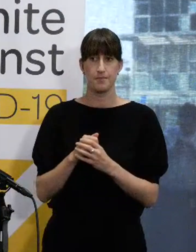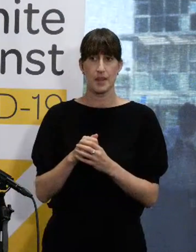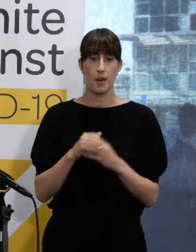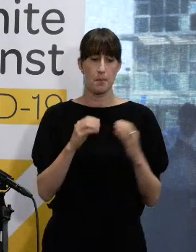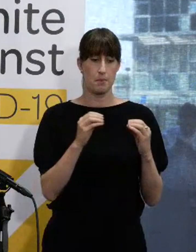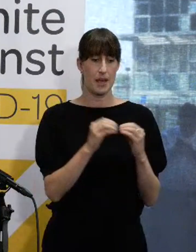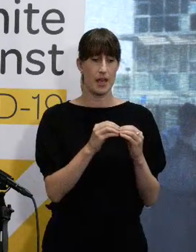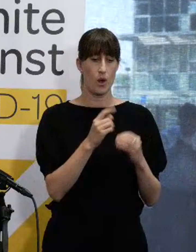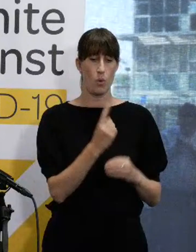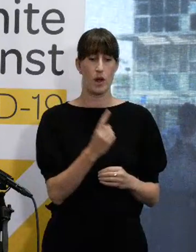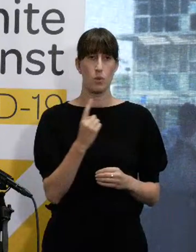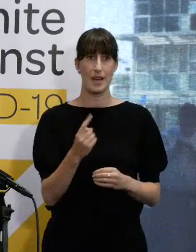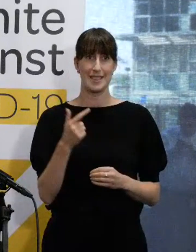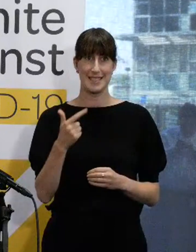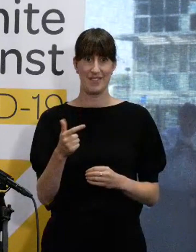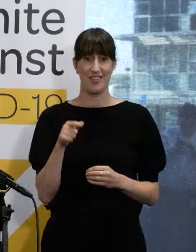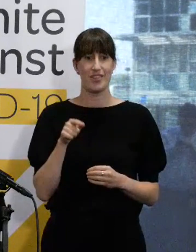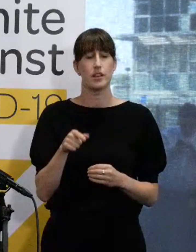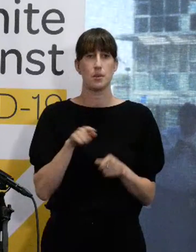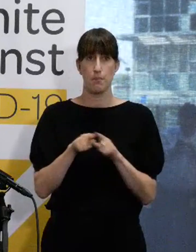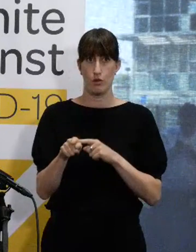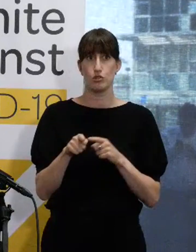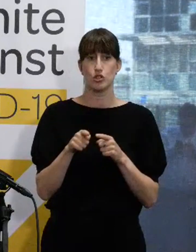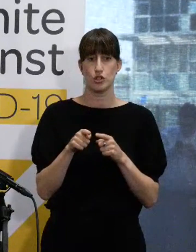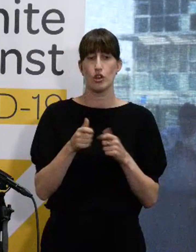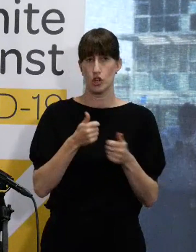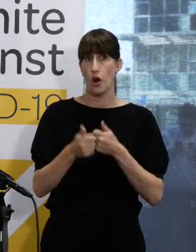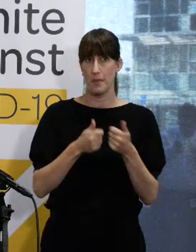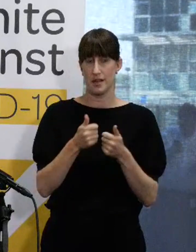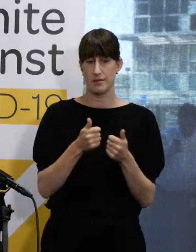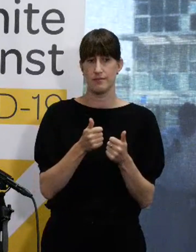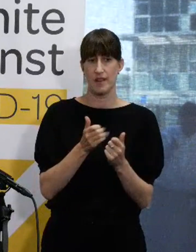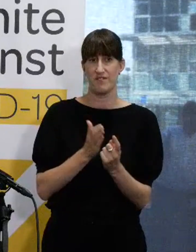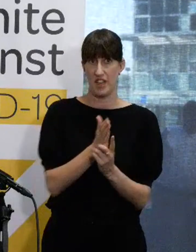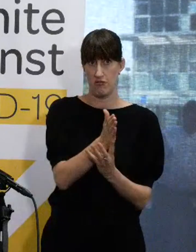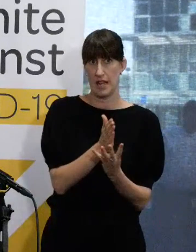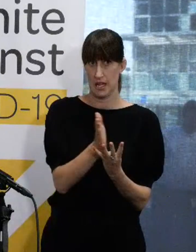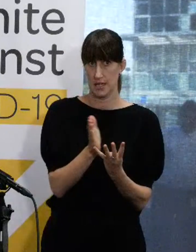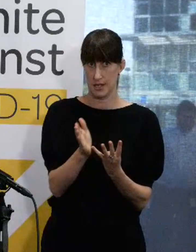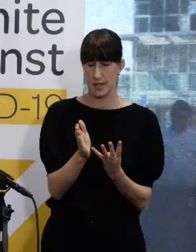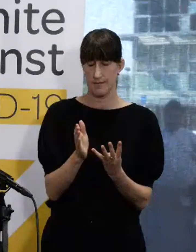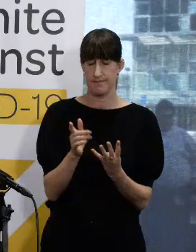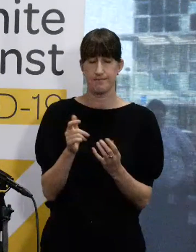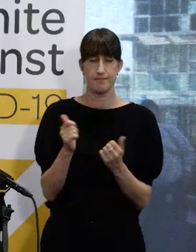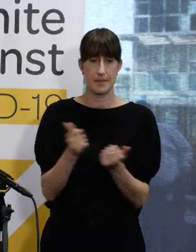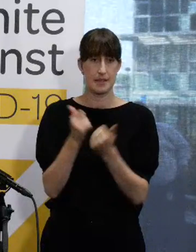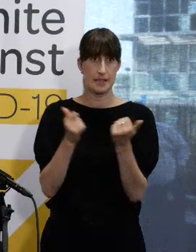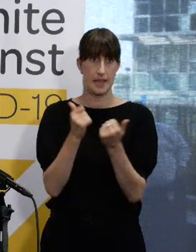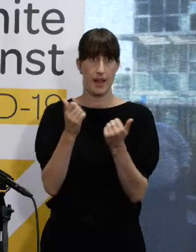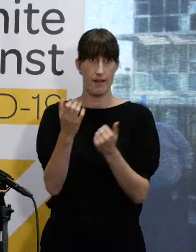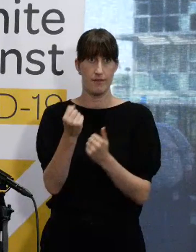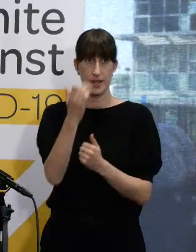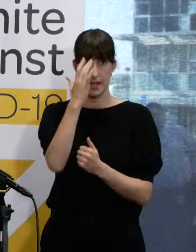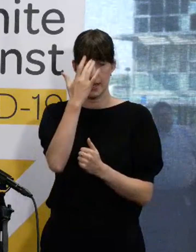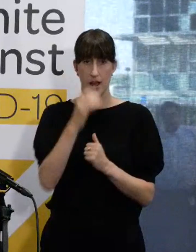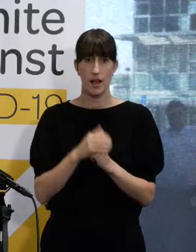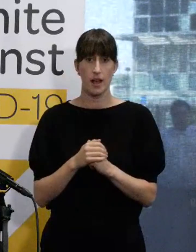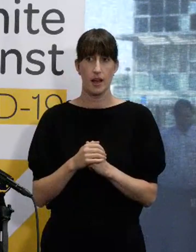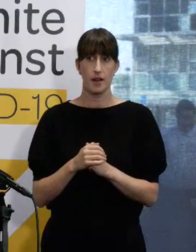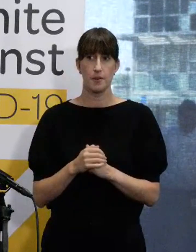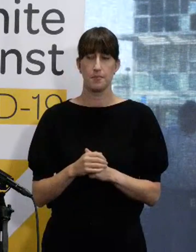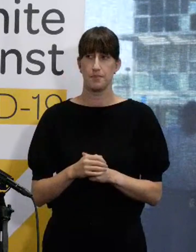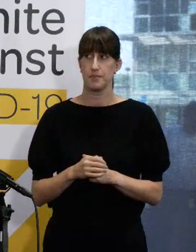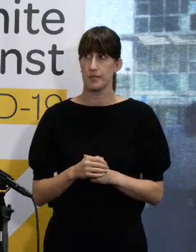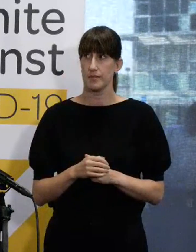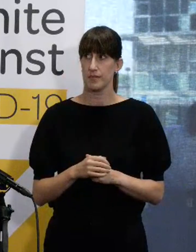variant, which we know is very common in India. And we've not had any indication of any in-flight transmission, but clearly if you've got